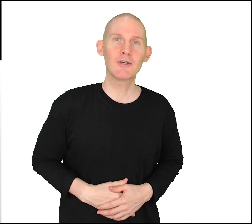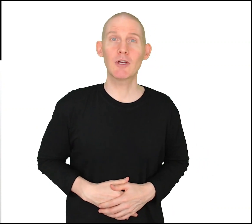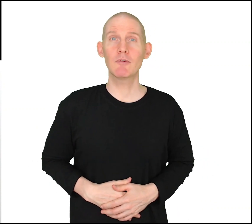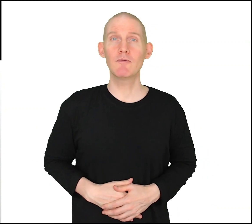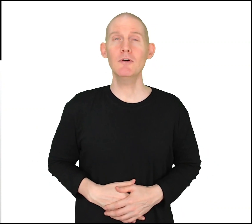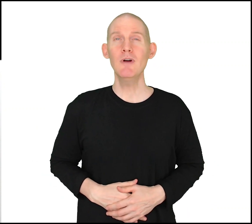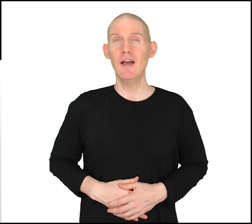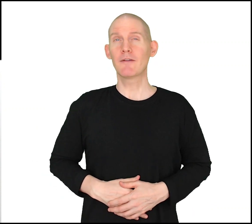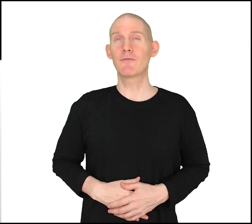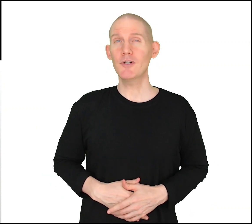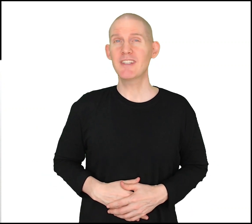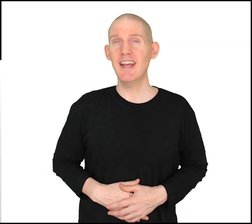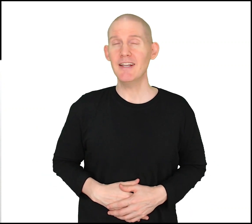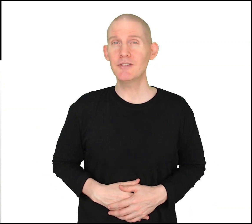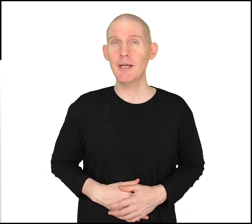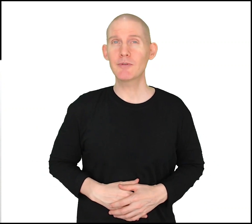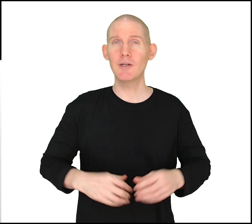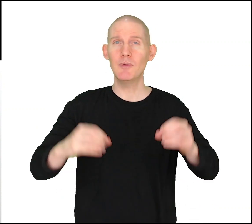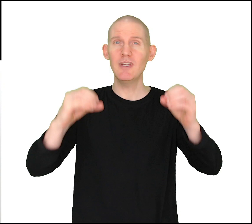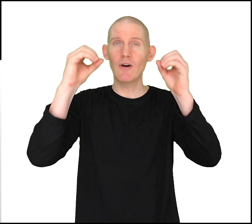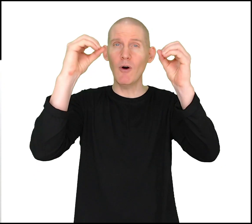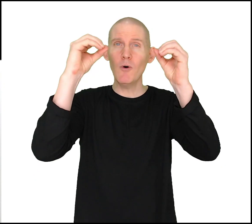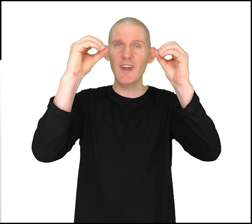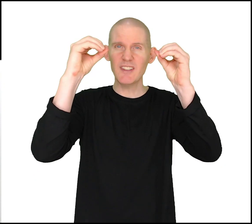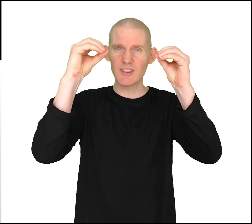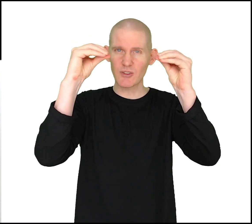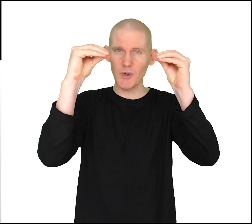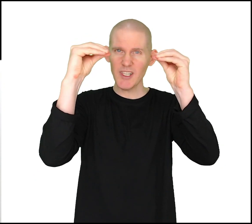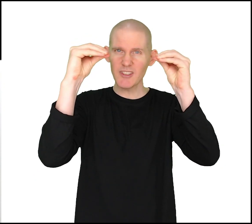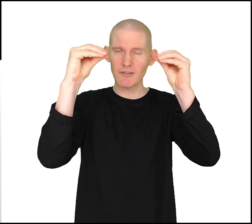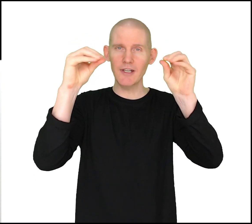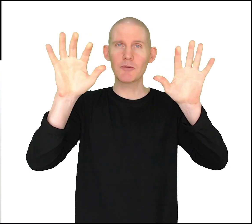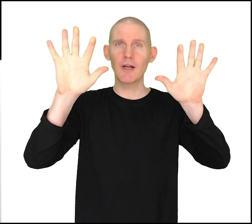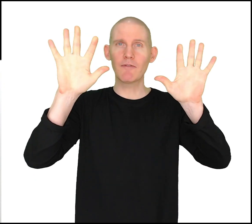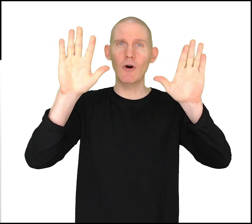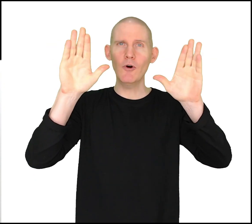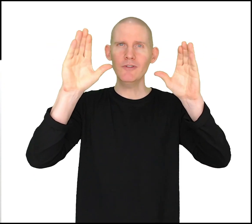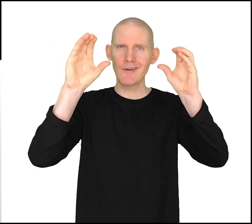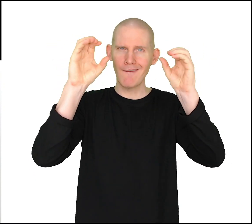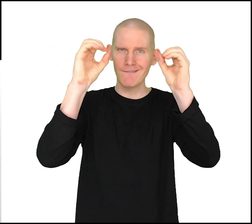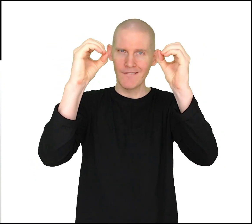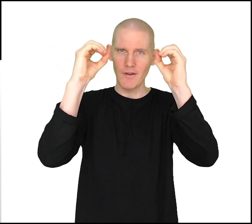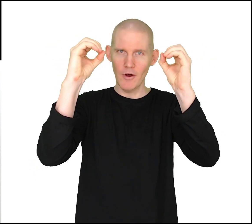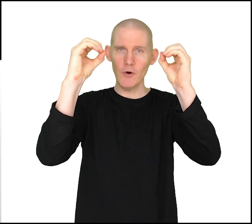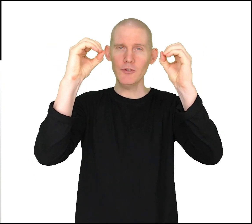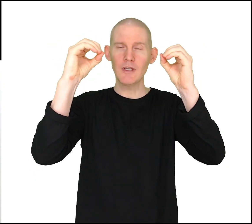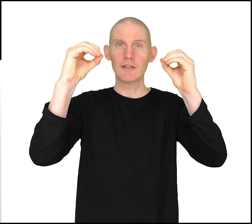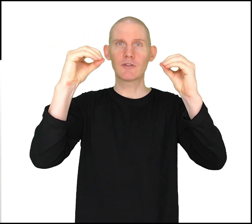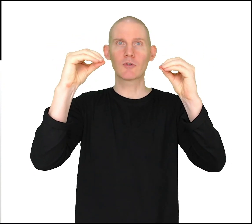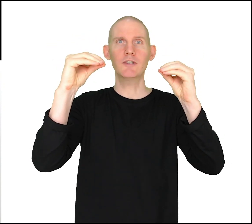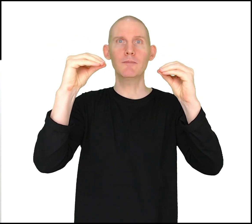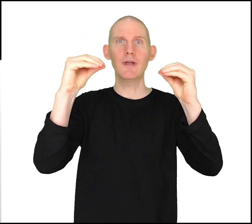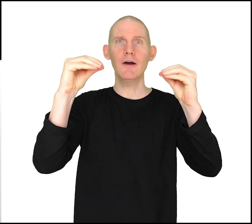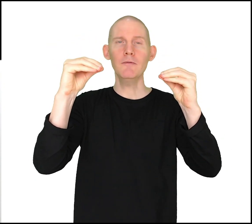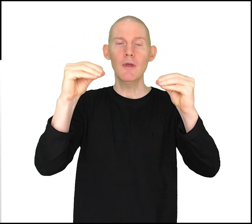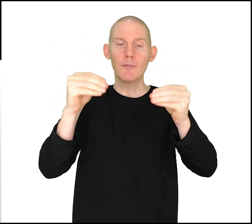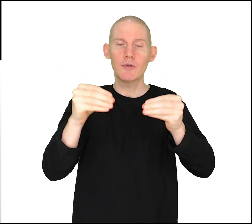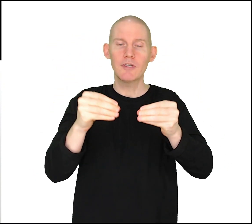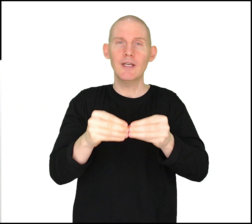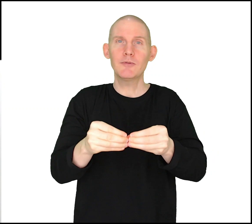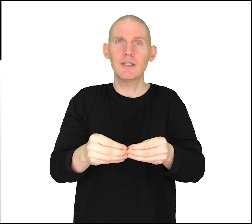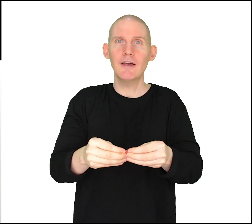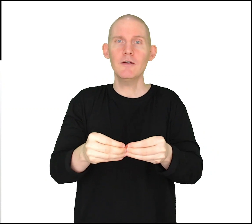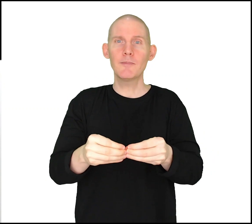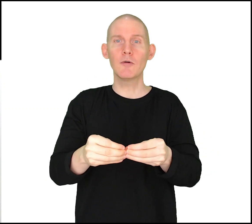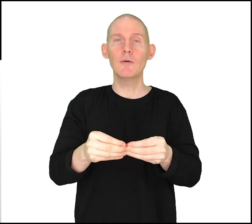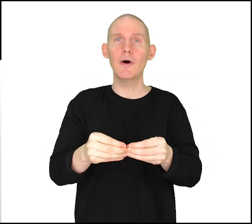Okay, quick review. The first hand shape is going to be the O that is squished, right? So we have the O's, squish them down, put the